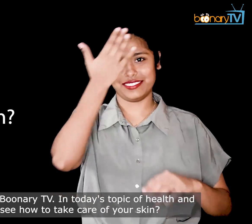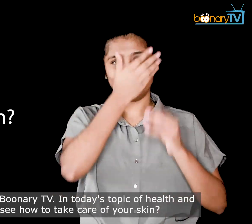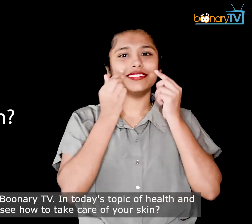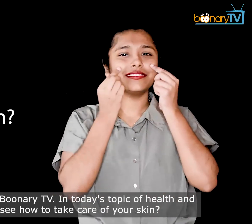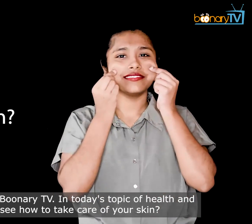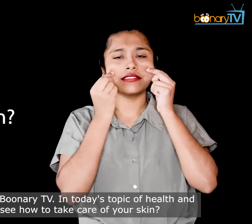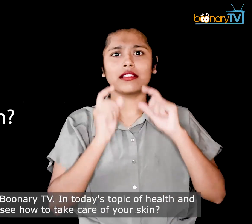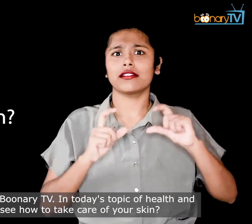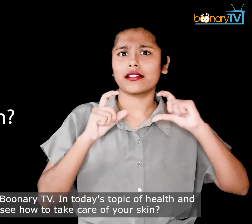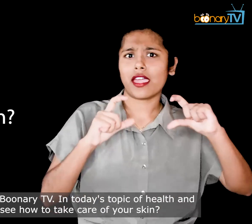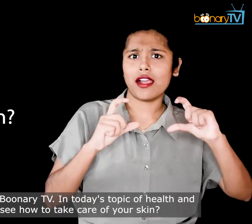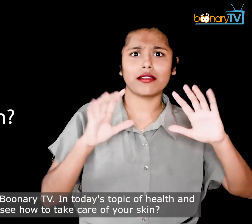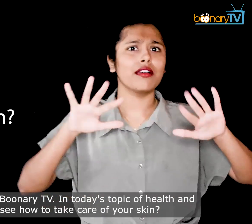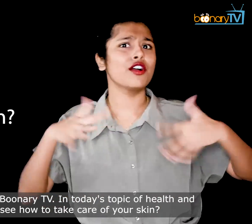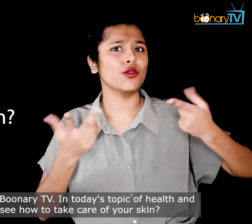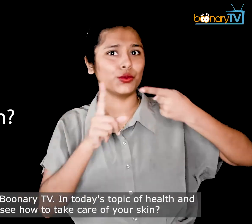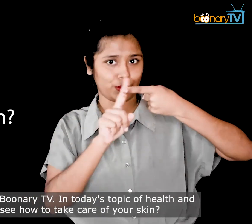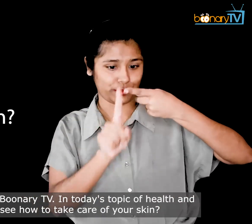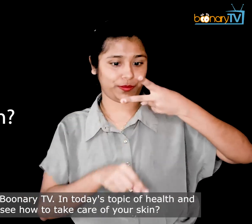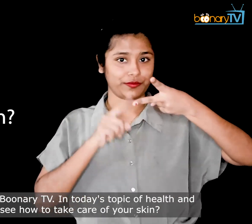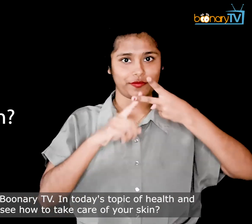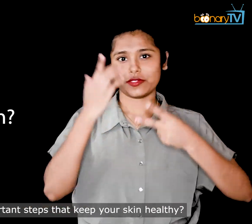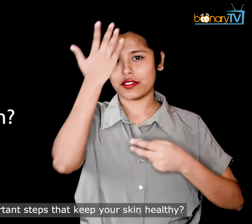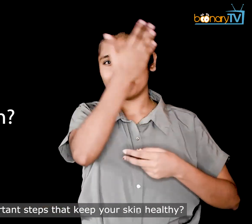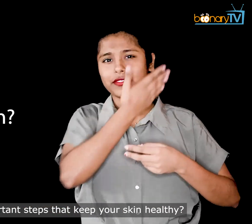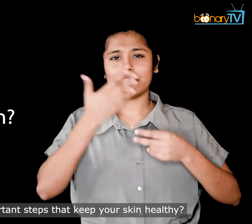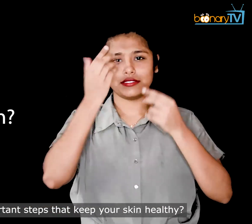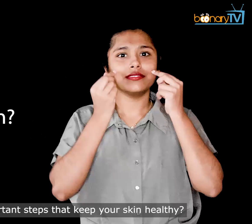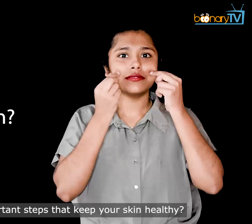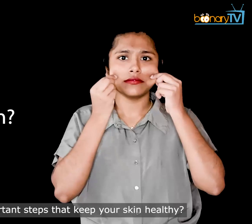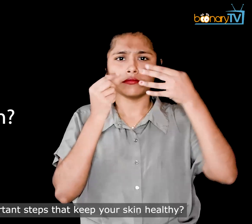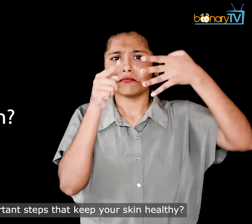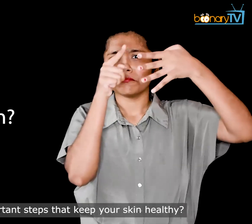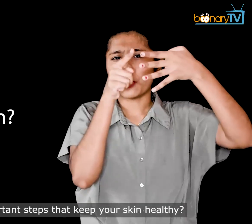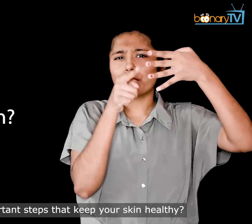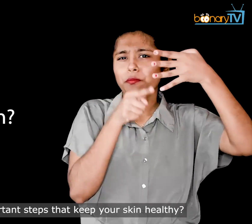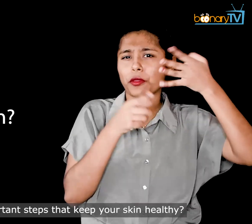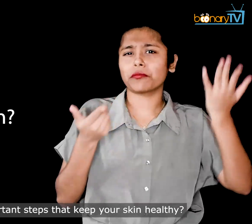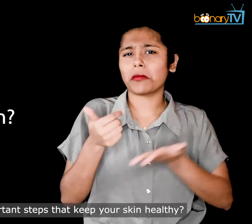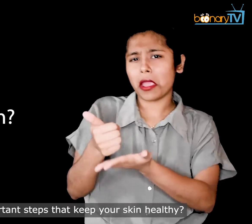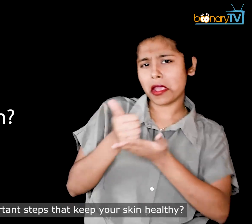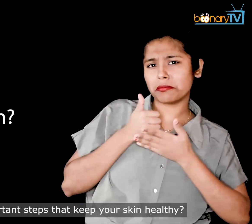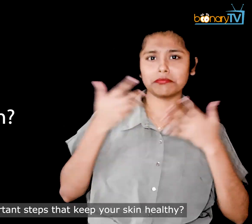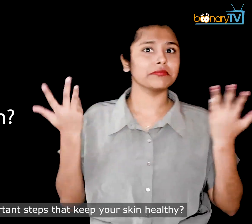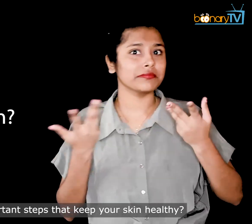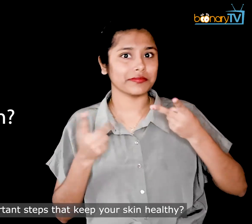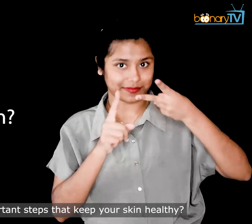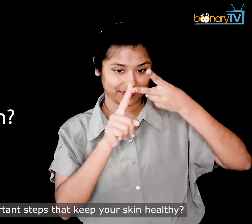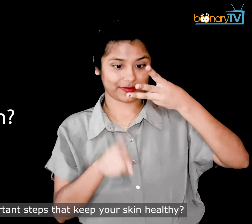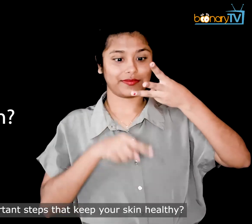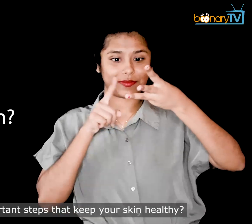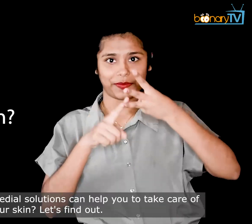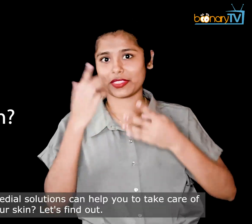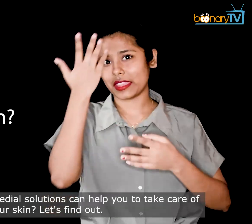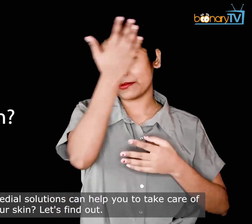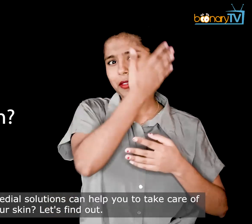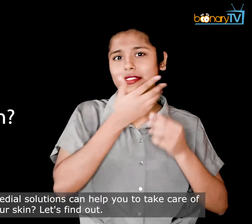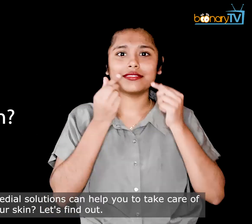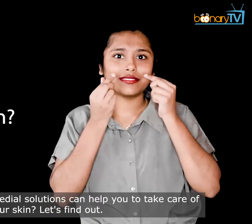take care of your skin. What are 4 important steps that keep your skin healthy? What other simple